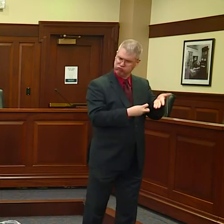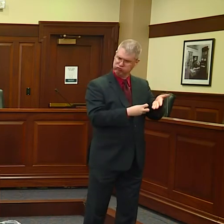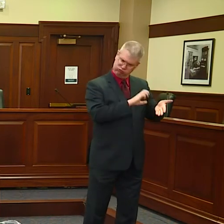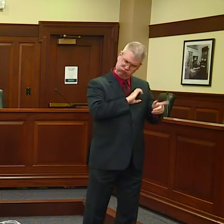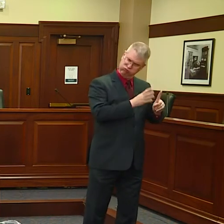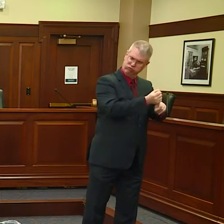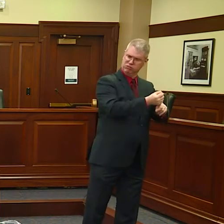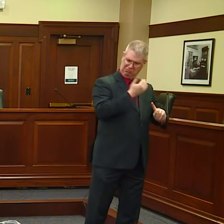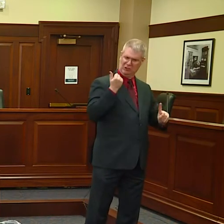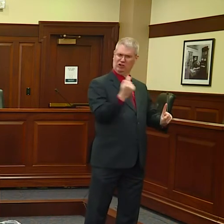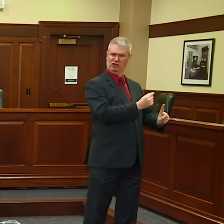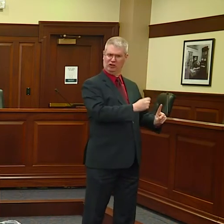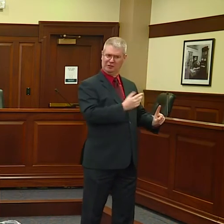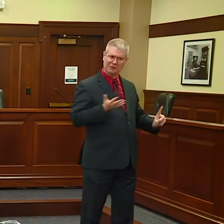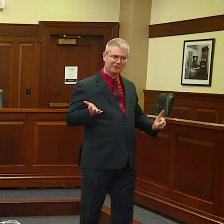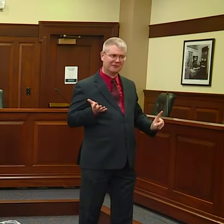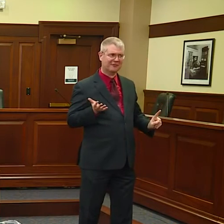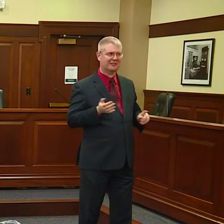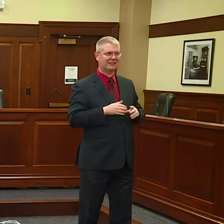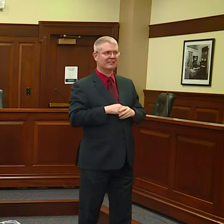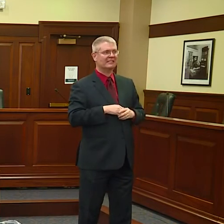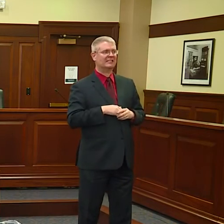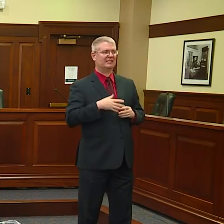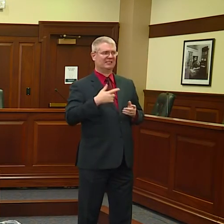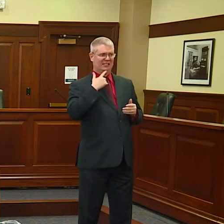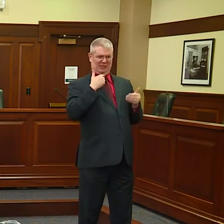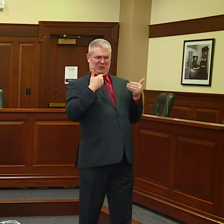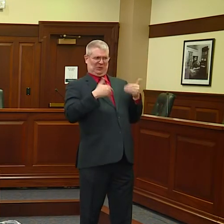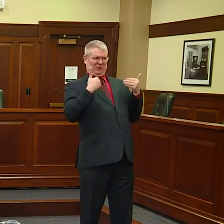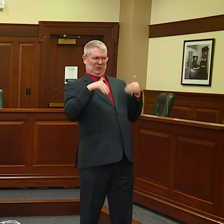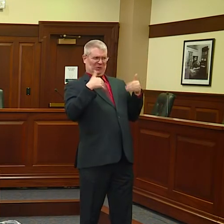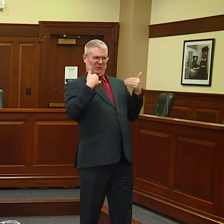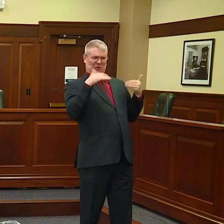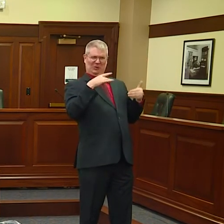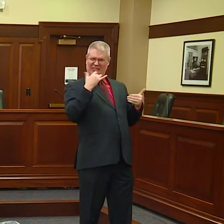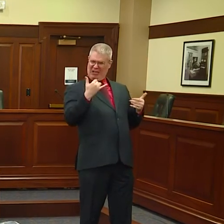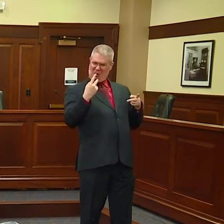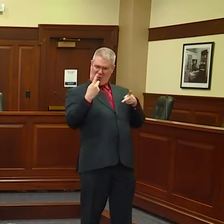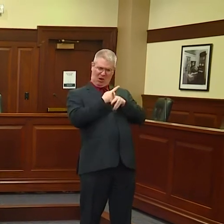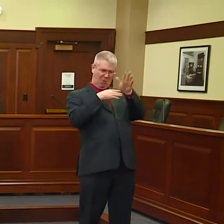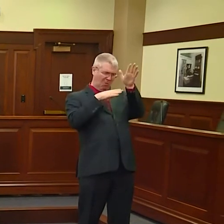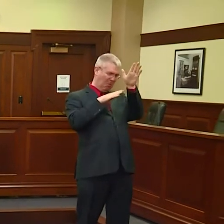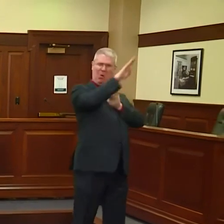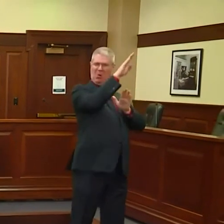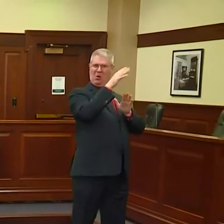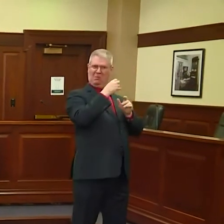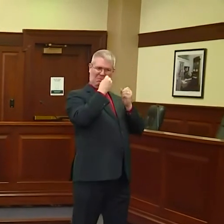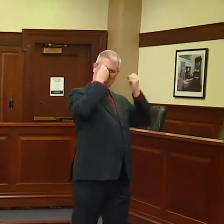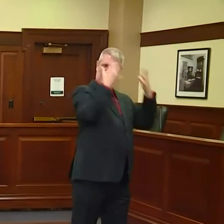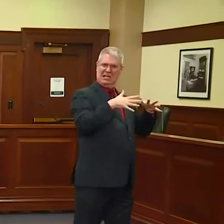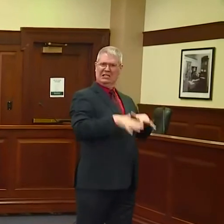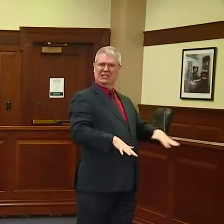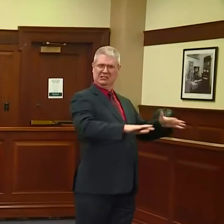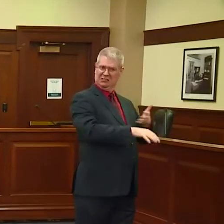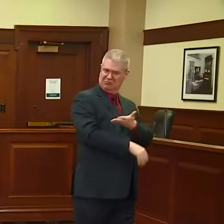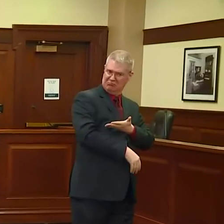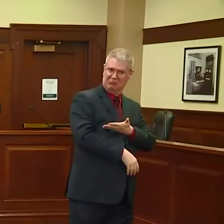it's actually been ever since the pandemic began? Well, Katie, there